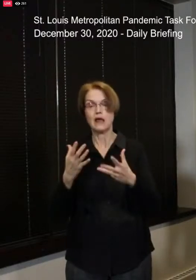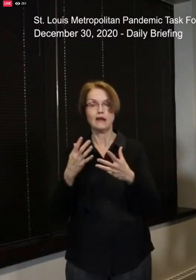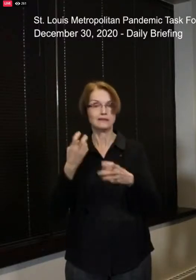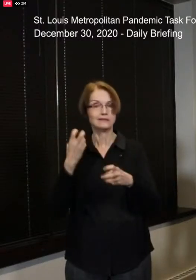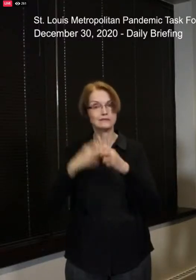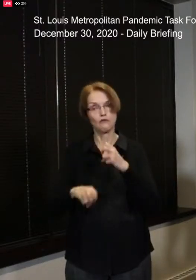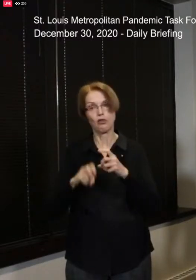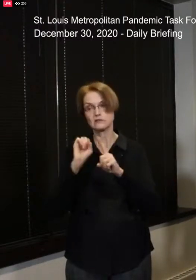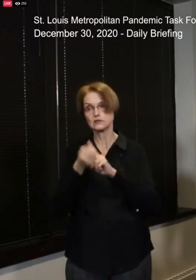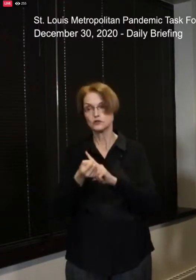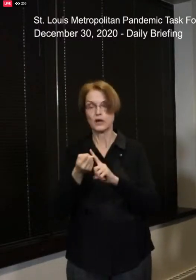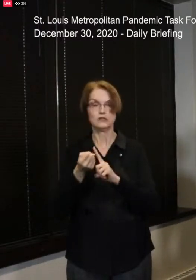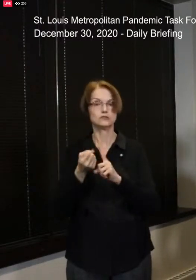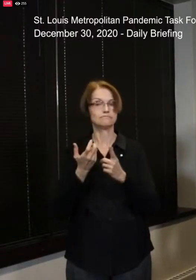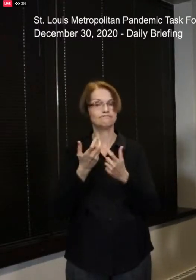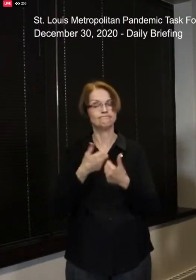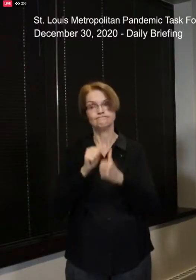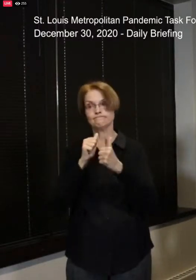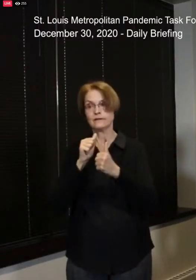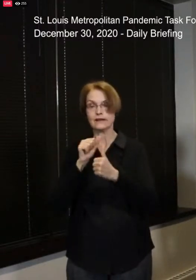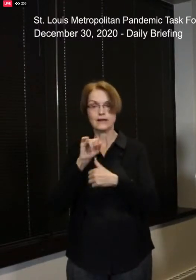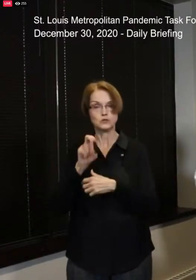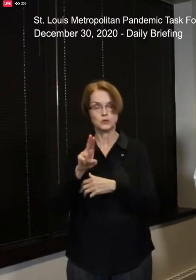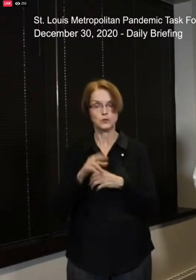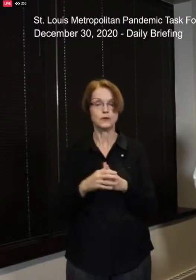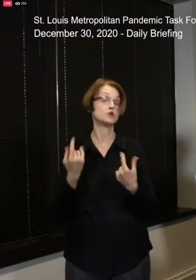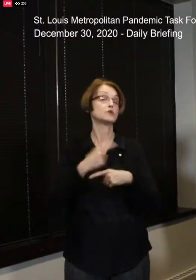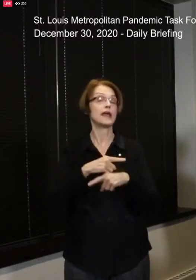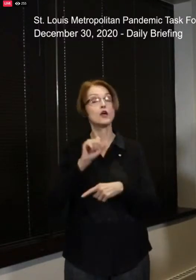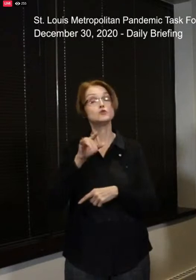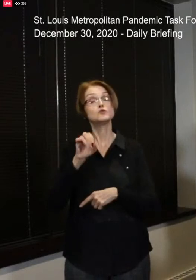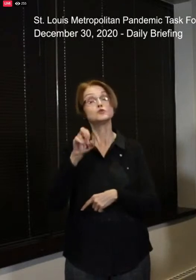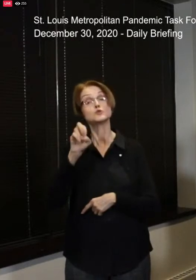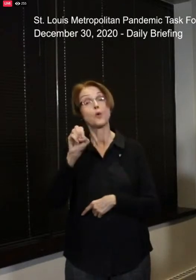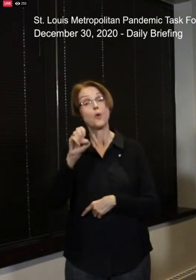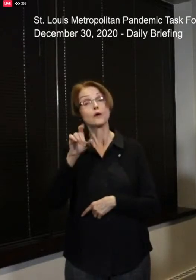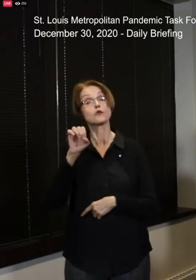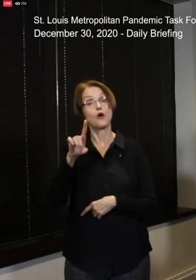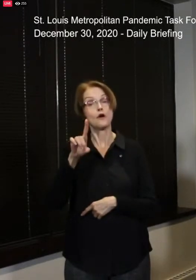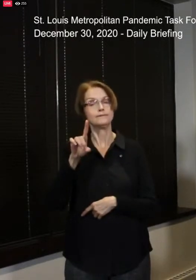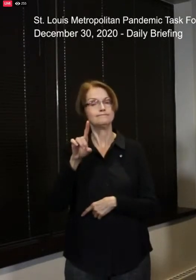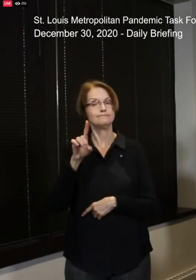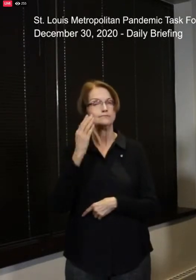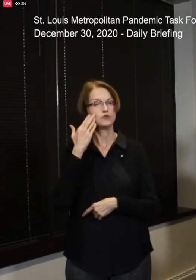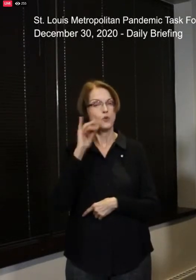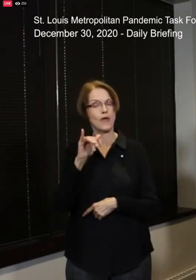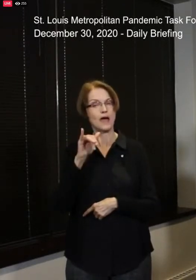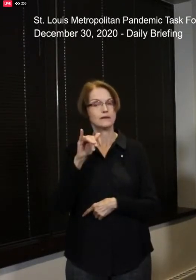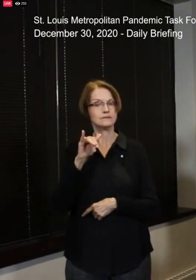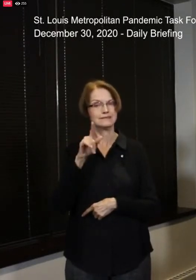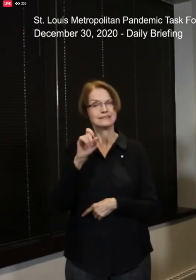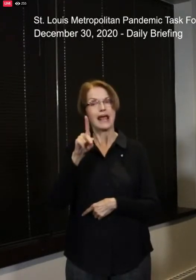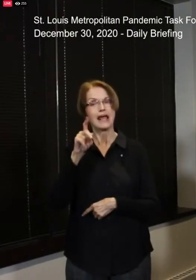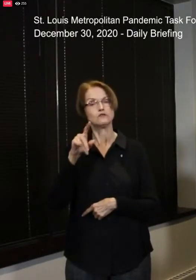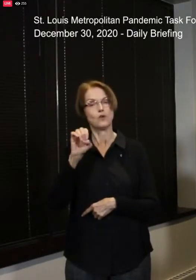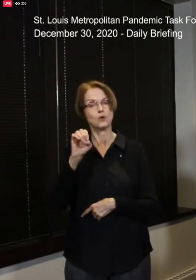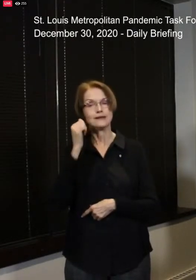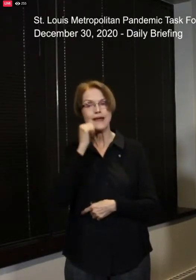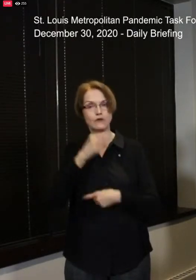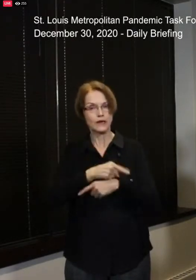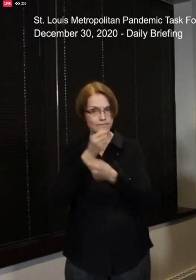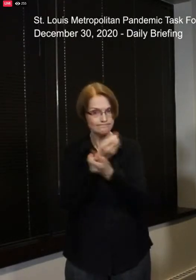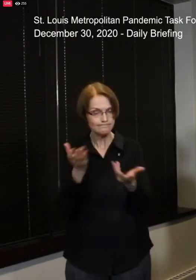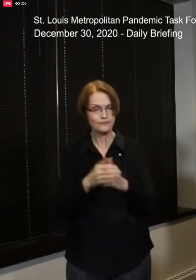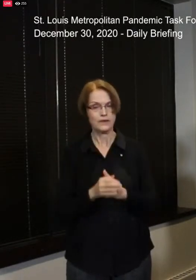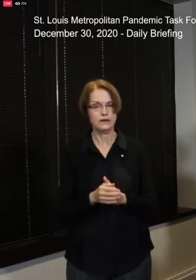So today we're going to highlight our scorecard. So this is a scorecard that the task force puts out every day. So we'll just take a look at some of our metrics